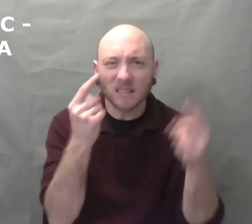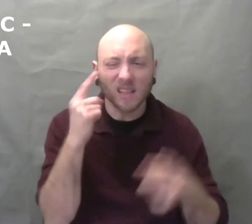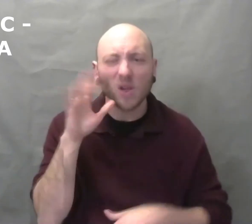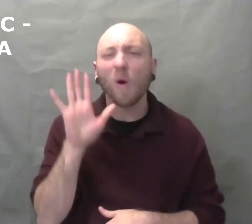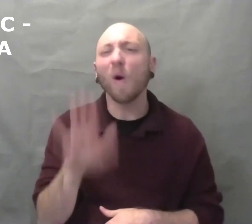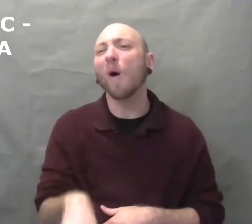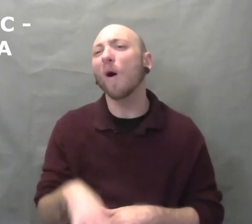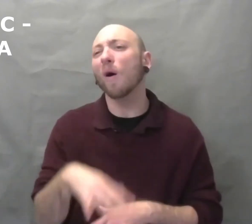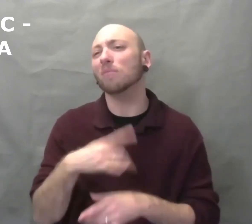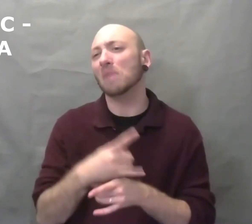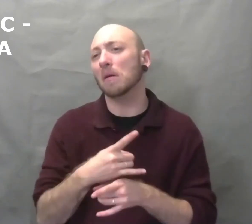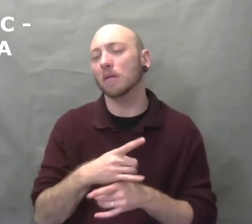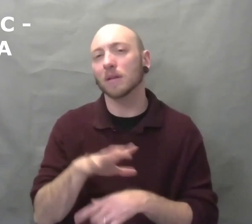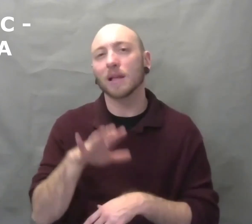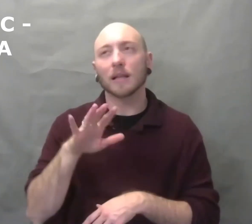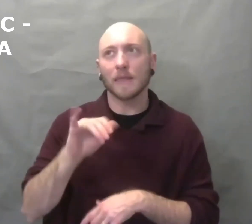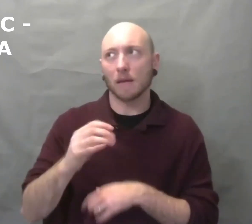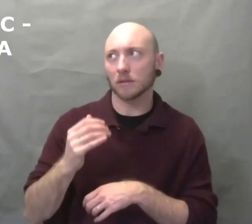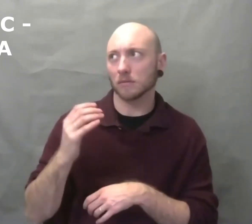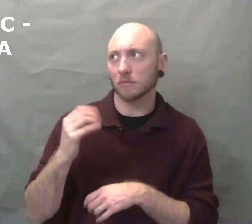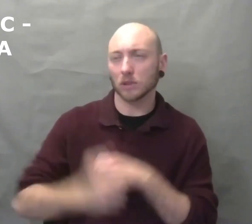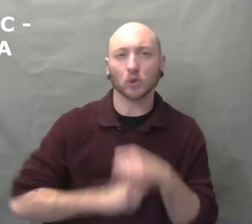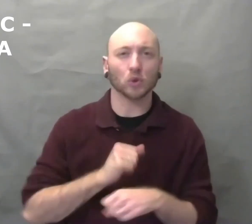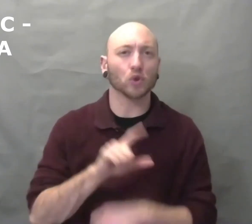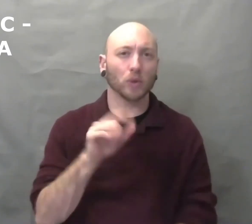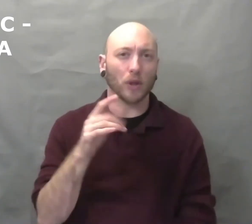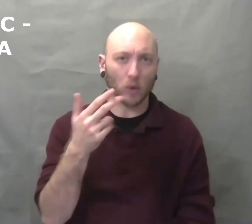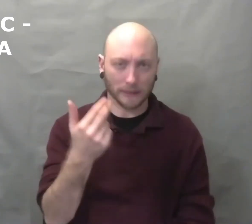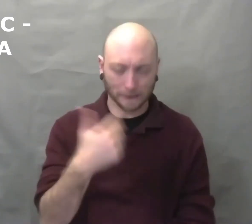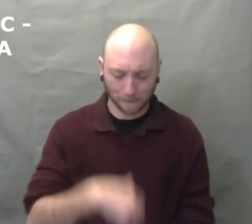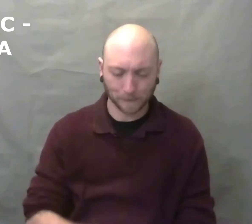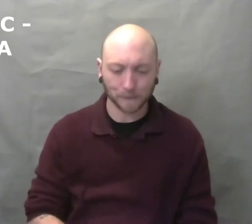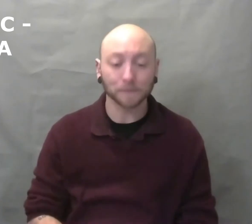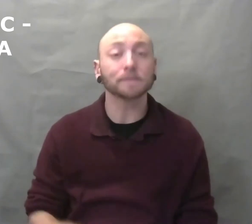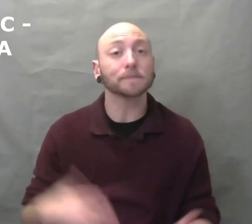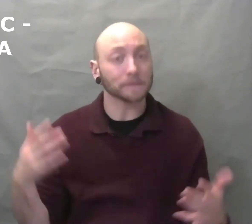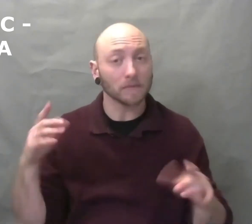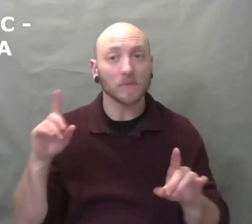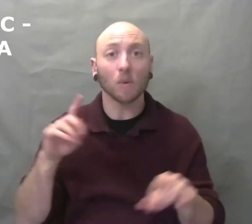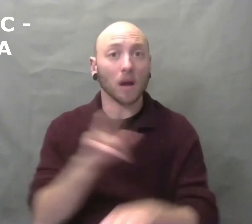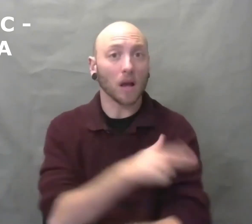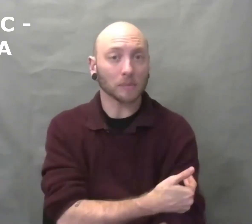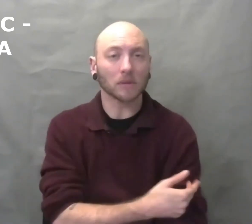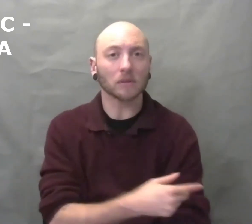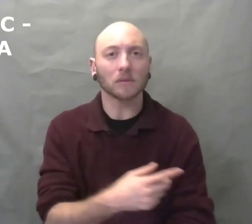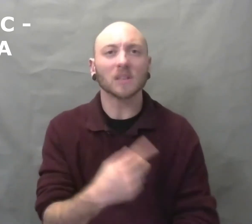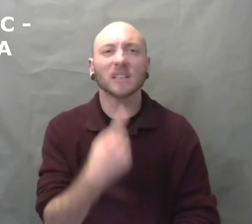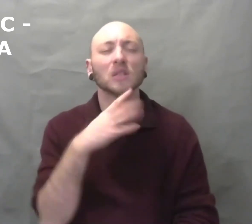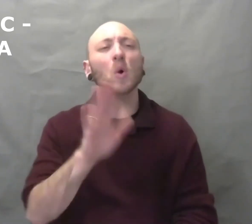2013. Um, I went to the hospital. They said, yeah, you just got some migraines. Here's a script for some